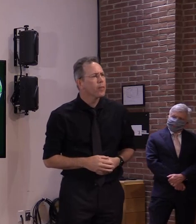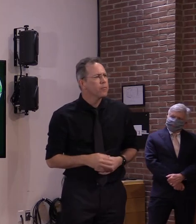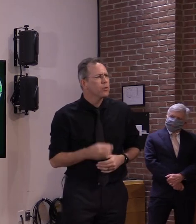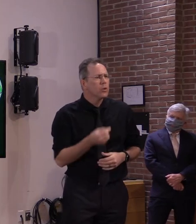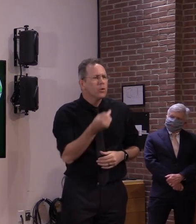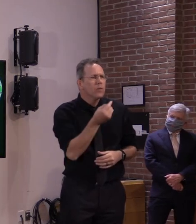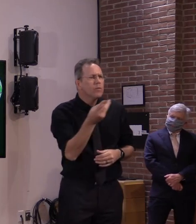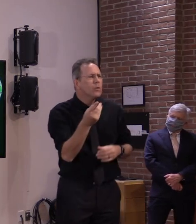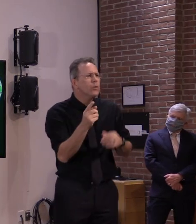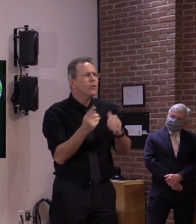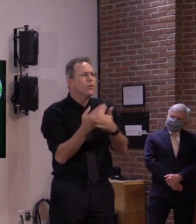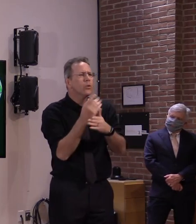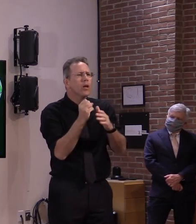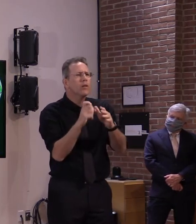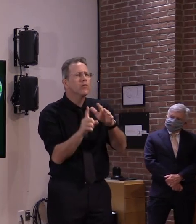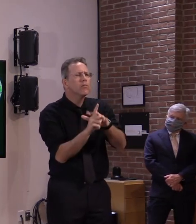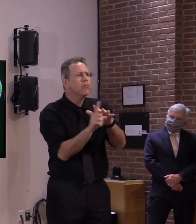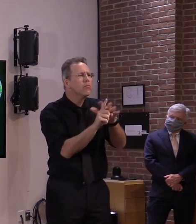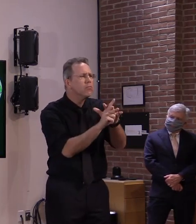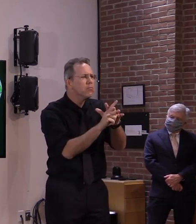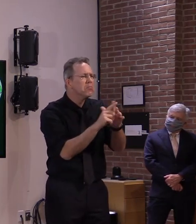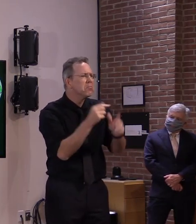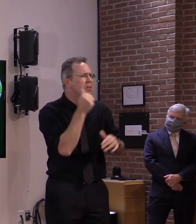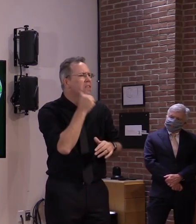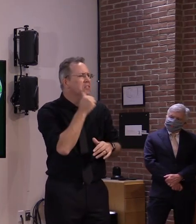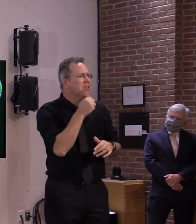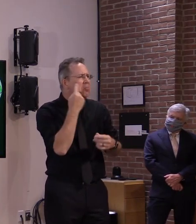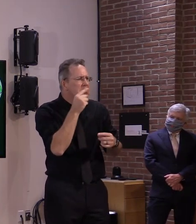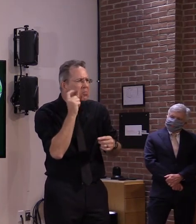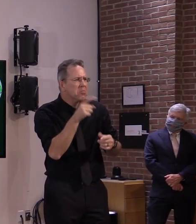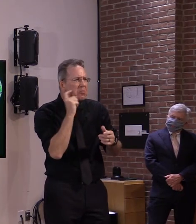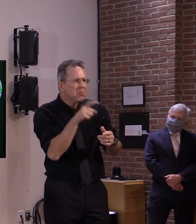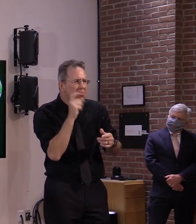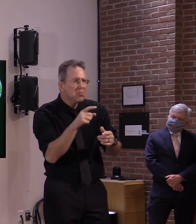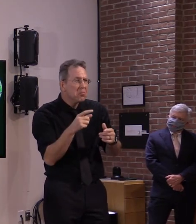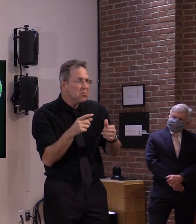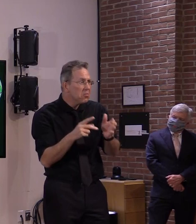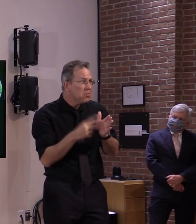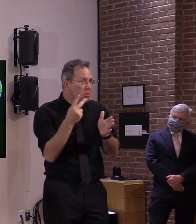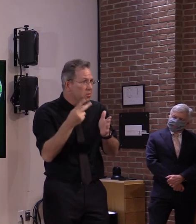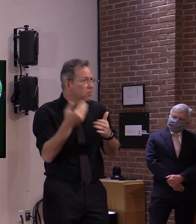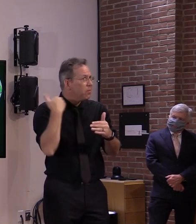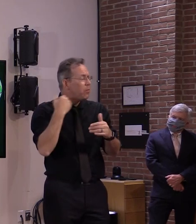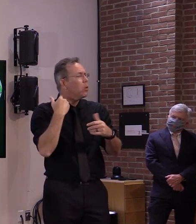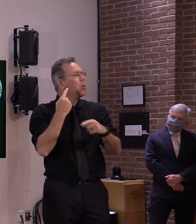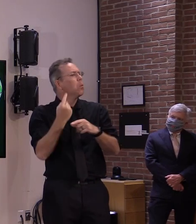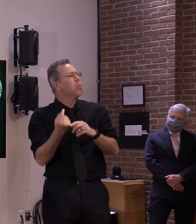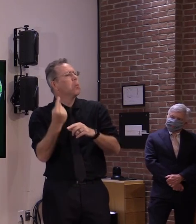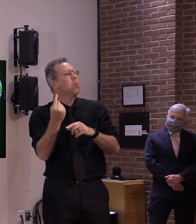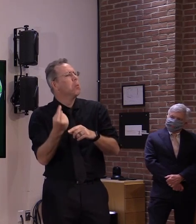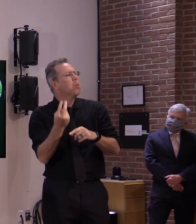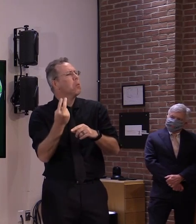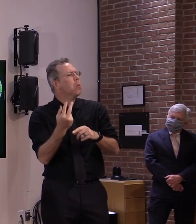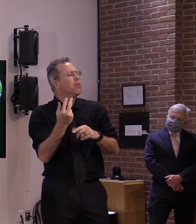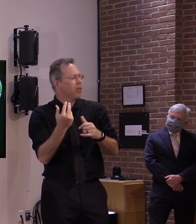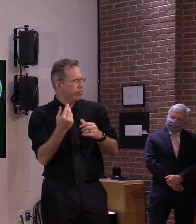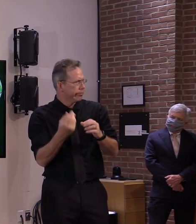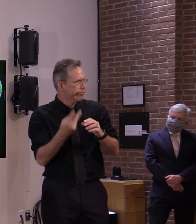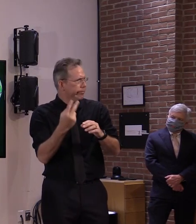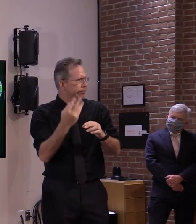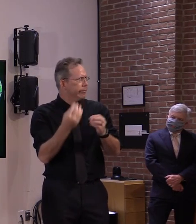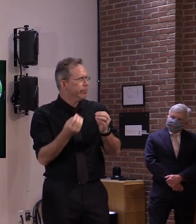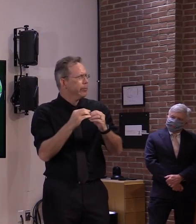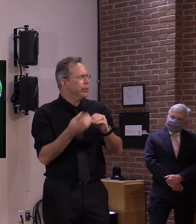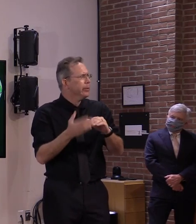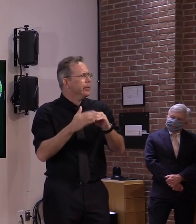you've seen, the numbers have increased to double digits in most days. Often these cases are scattered throughout the